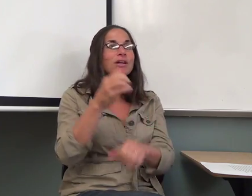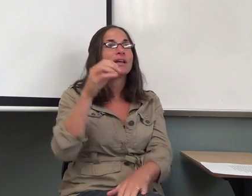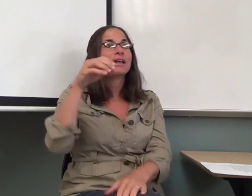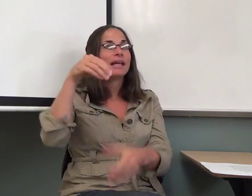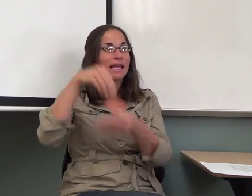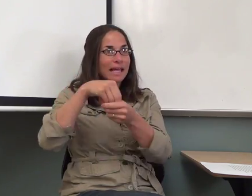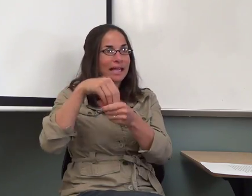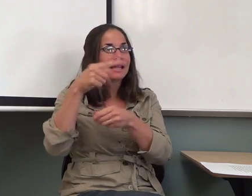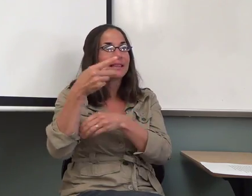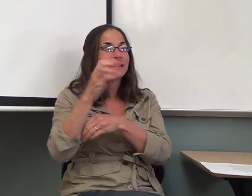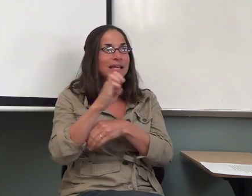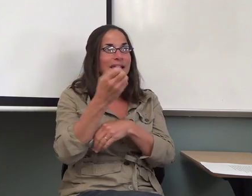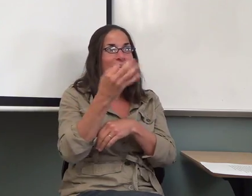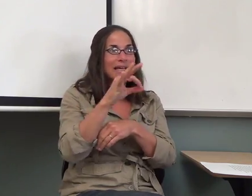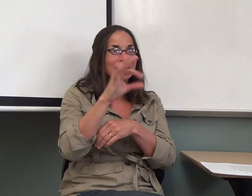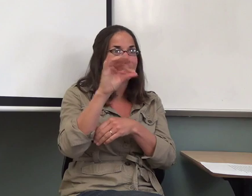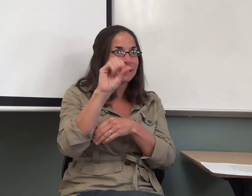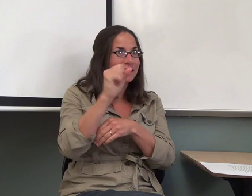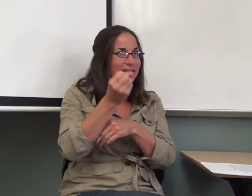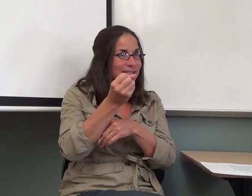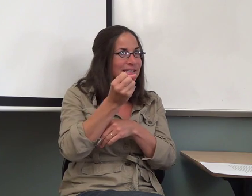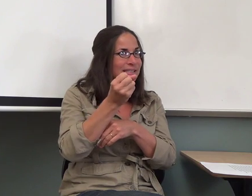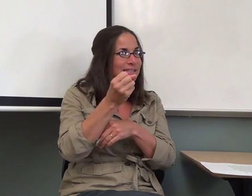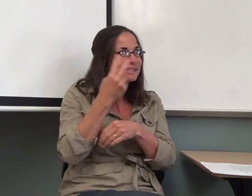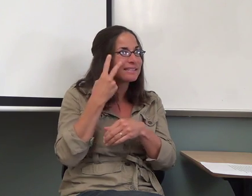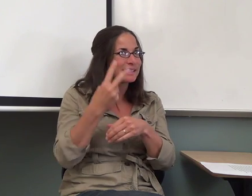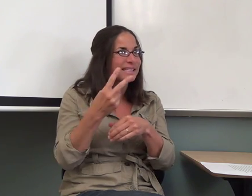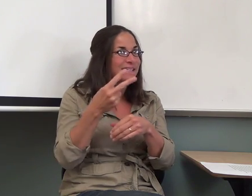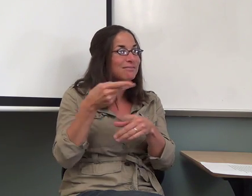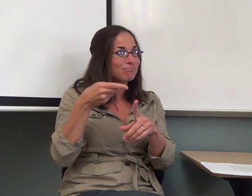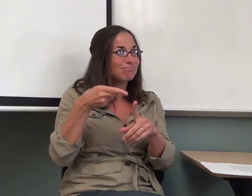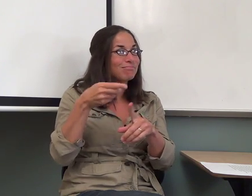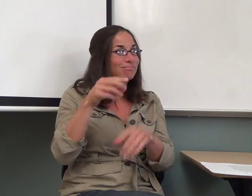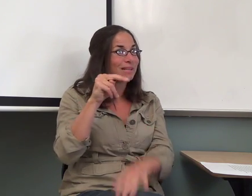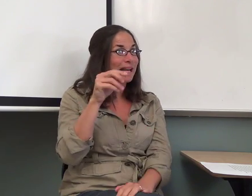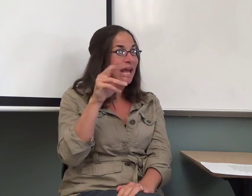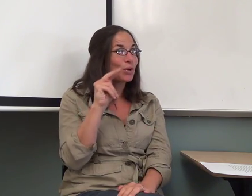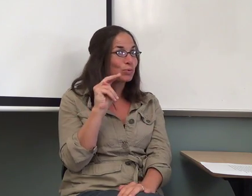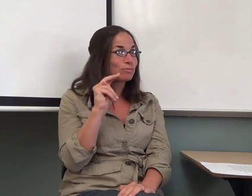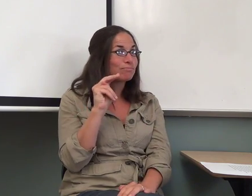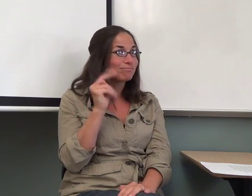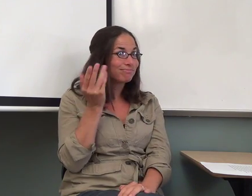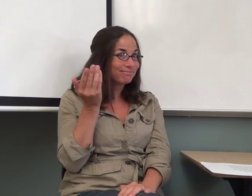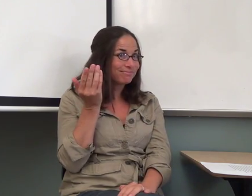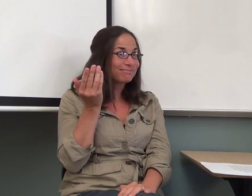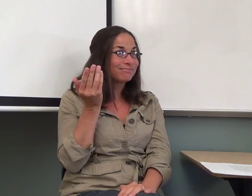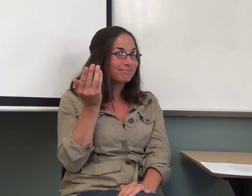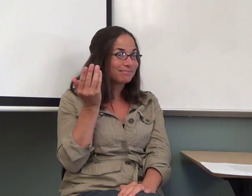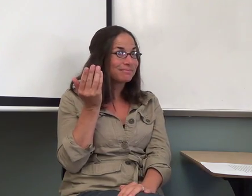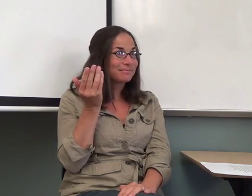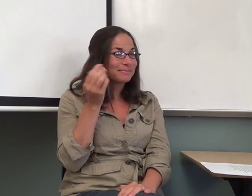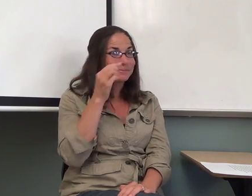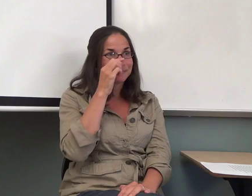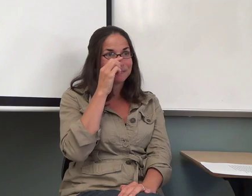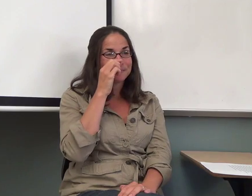1990s. Do you see how that can be used as a noun in this instance? Yeah. So now let's refer to the